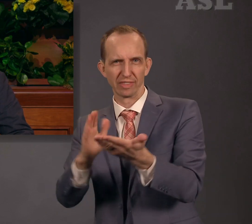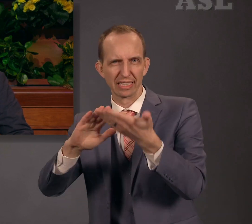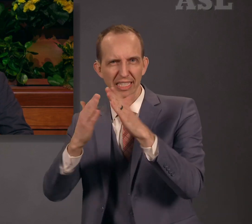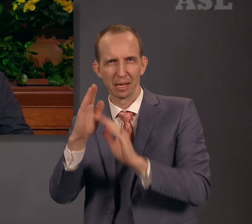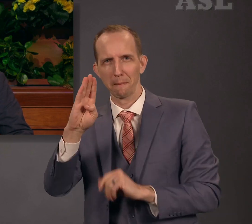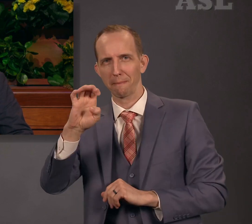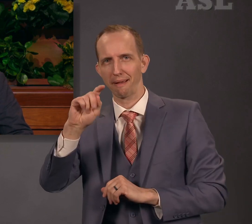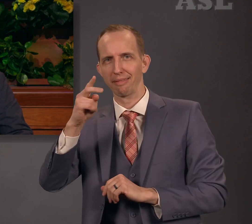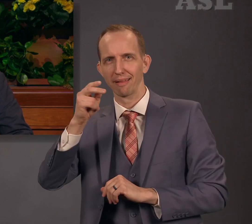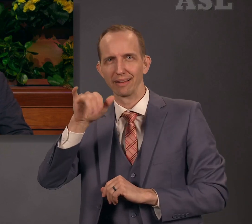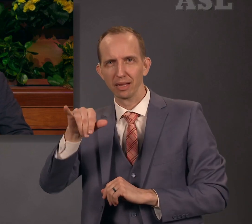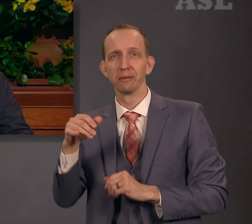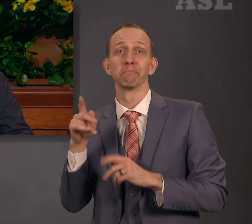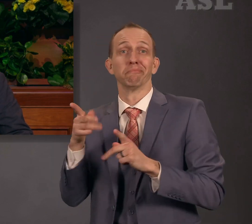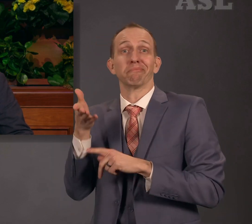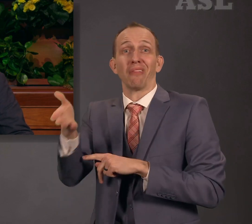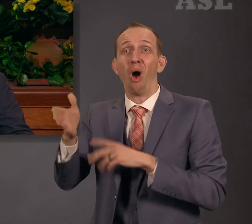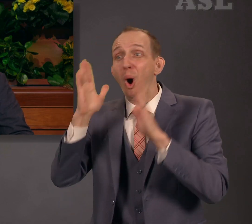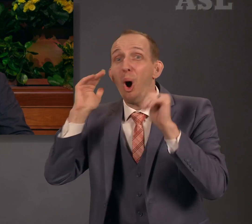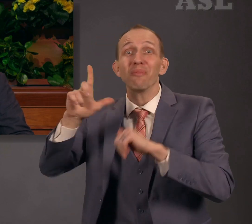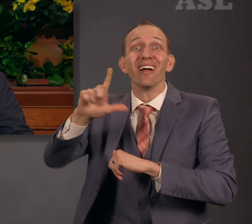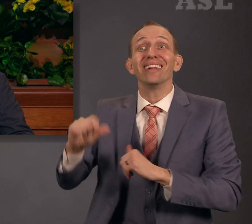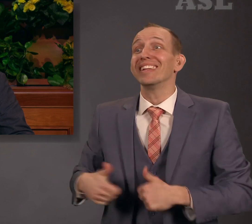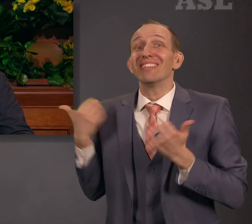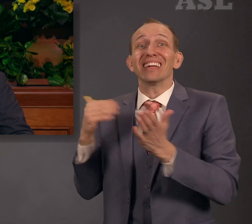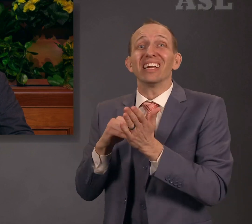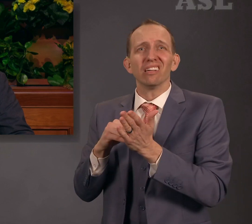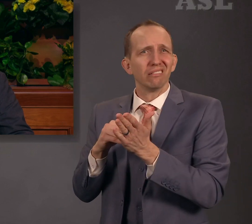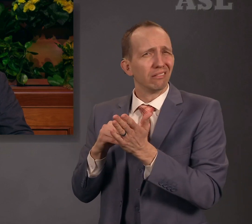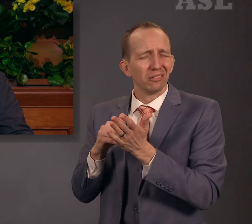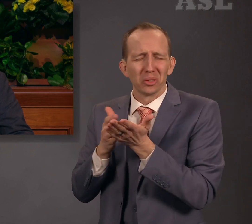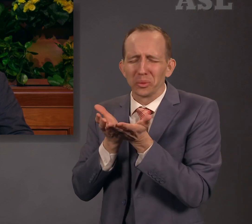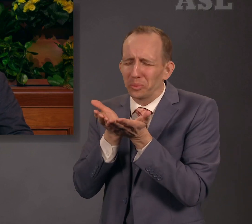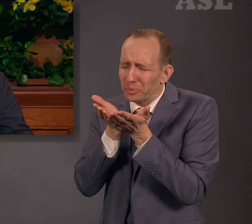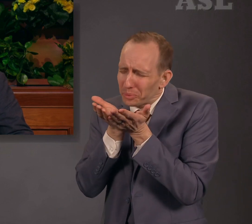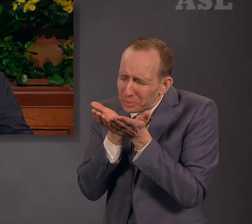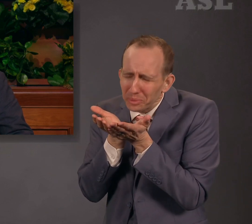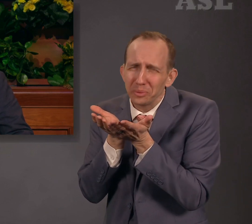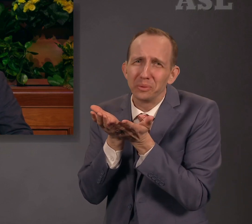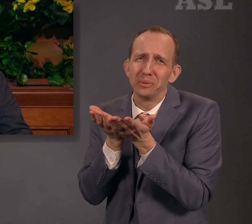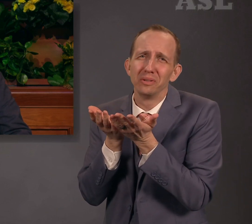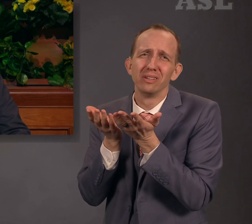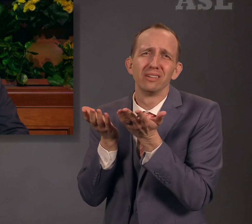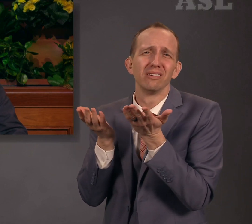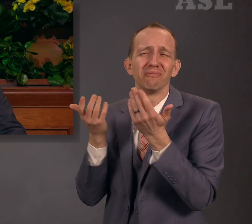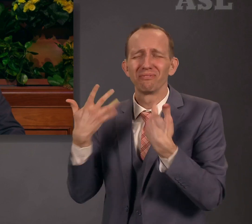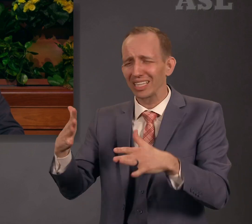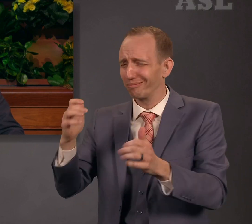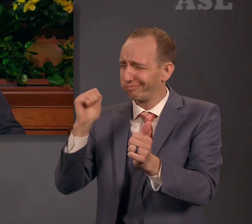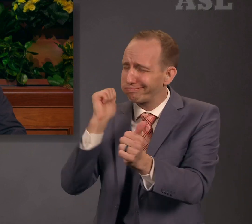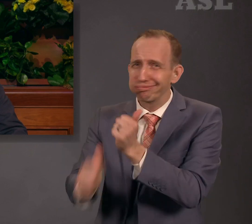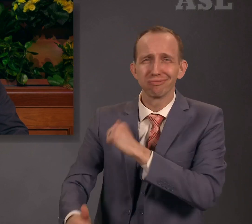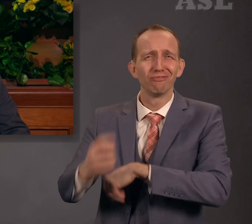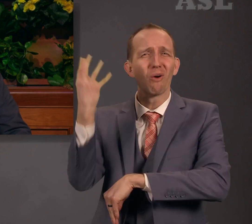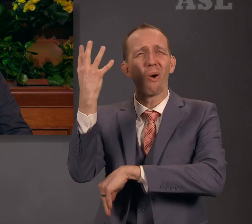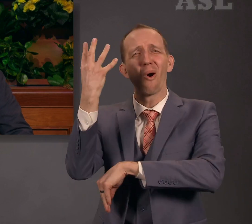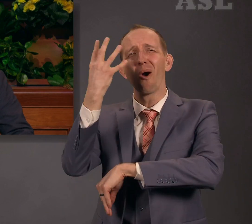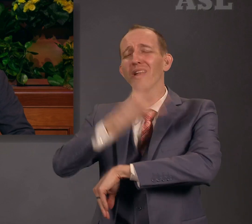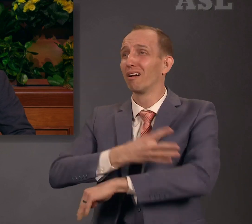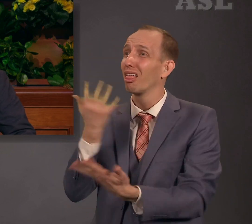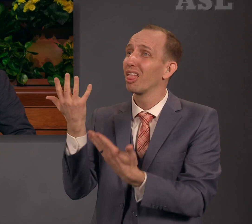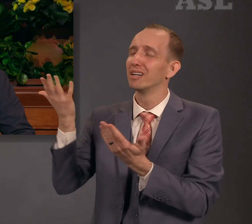that Lazarus could be saved. It had been 4 days, and he was gone. Sometimes